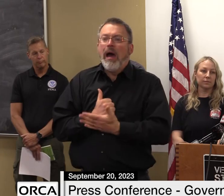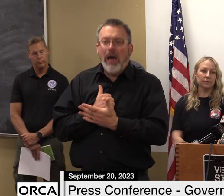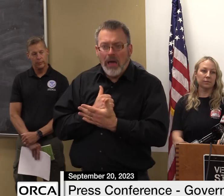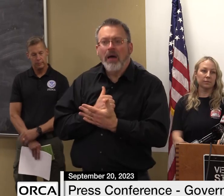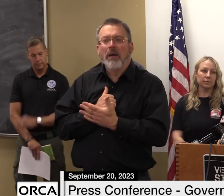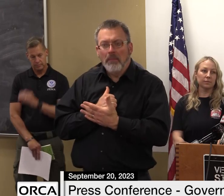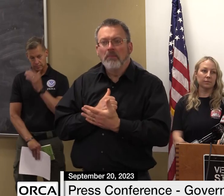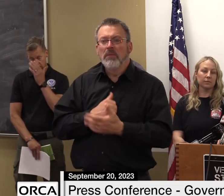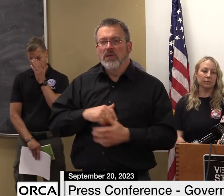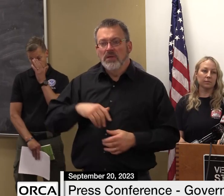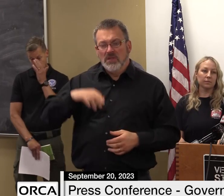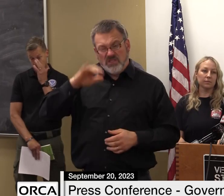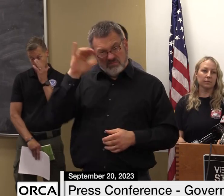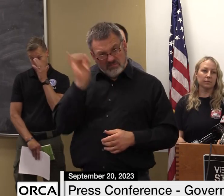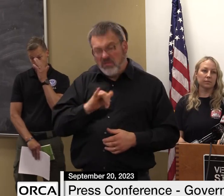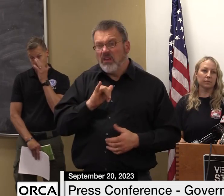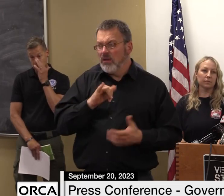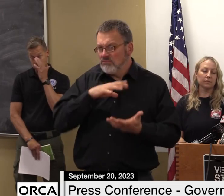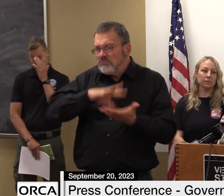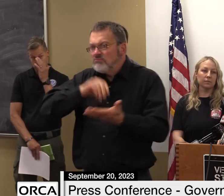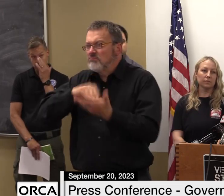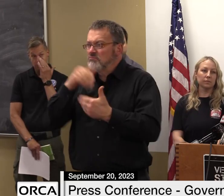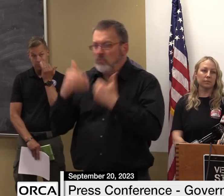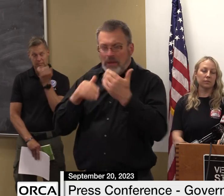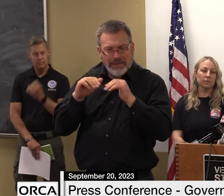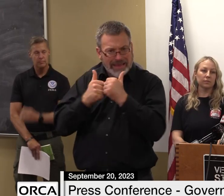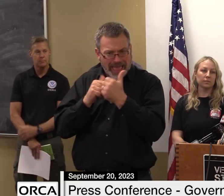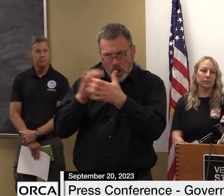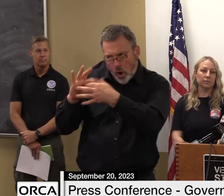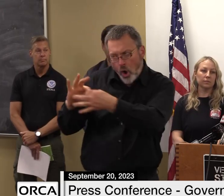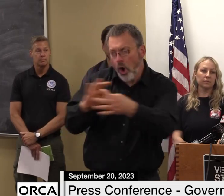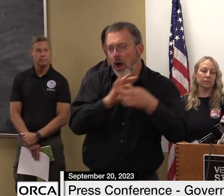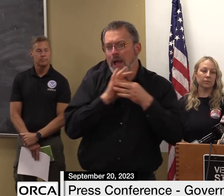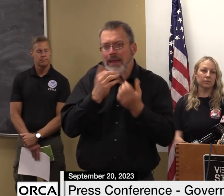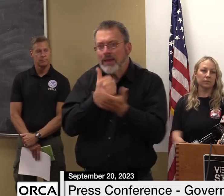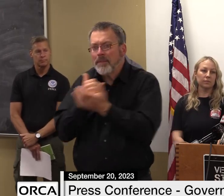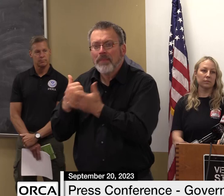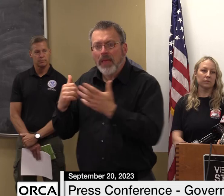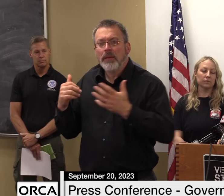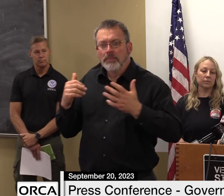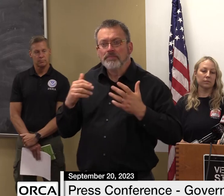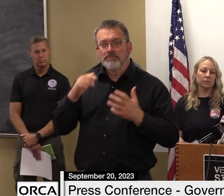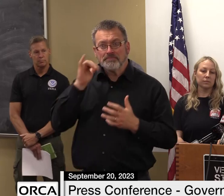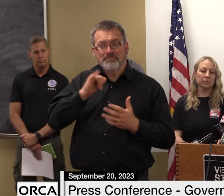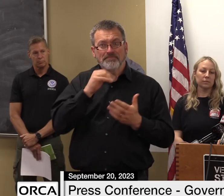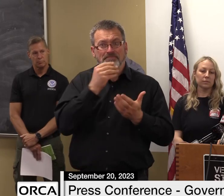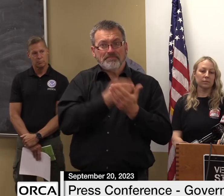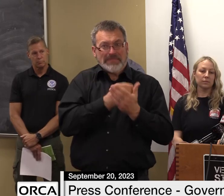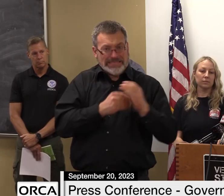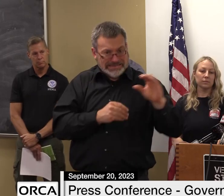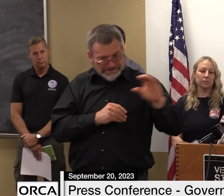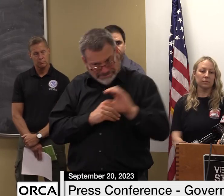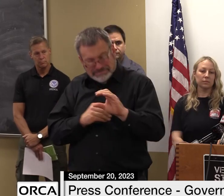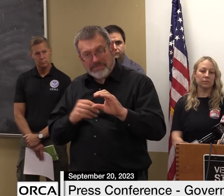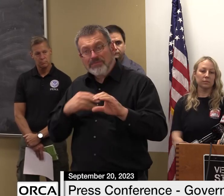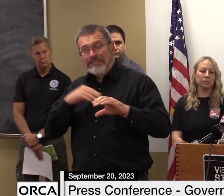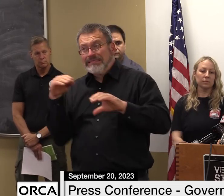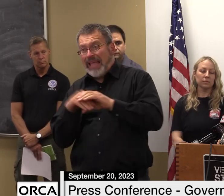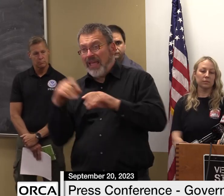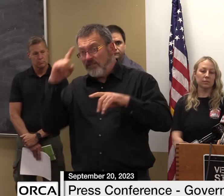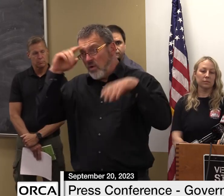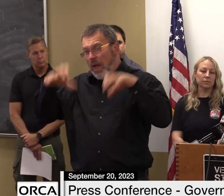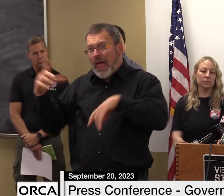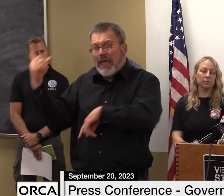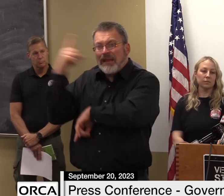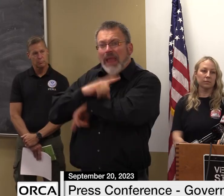coordinated ways, thinking ahead, establishing rainy day funds, and preparing emergency response plans. This